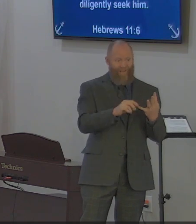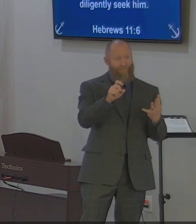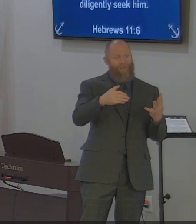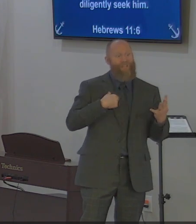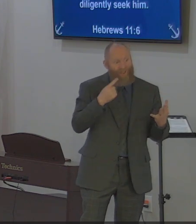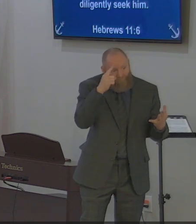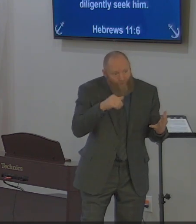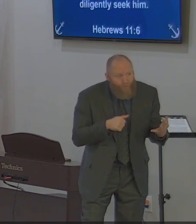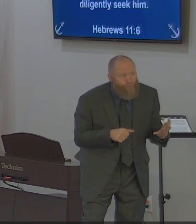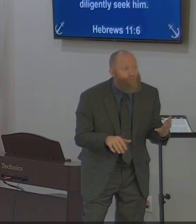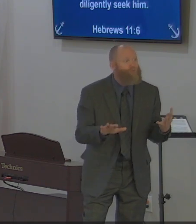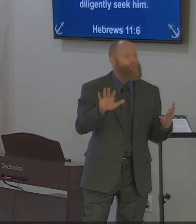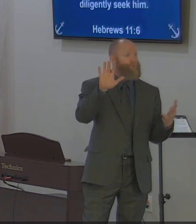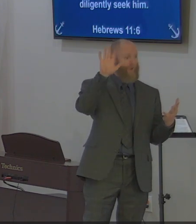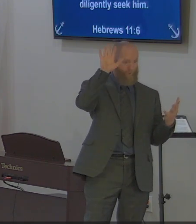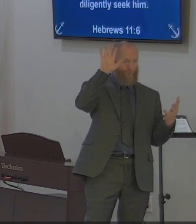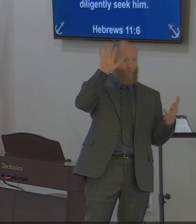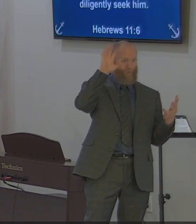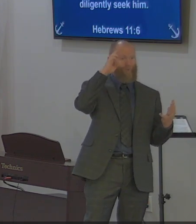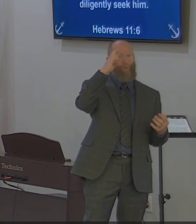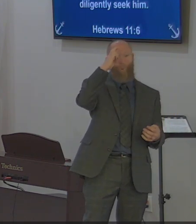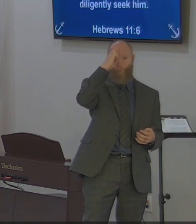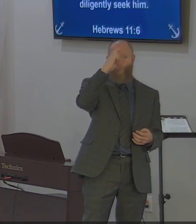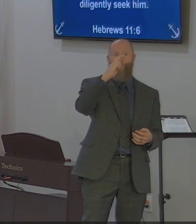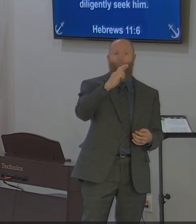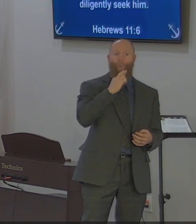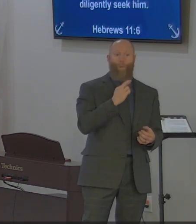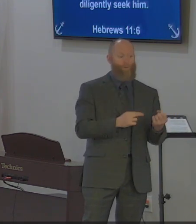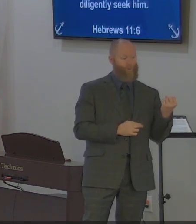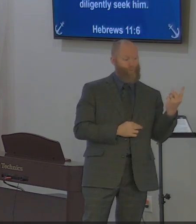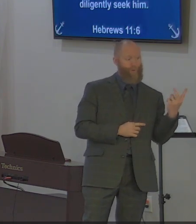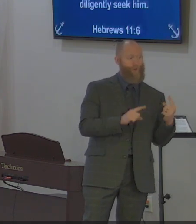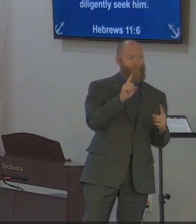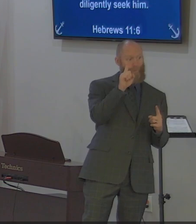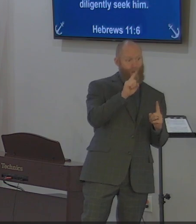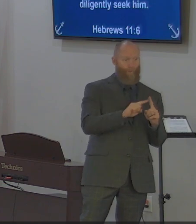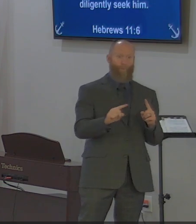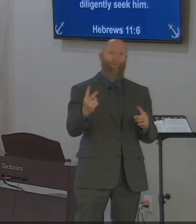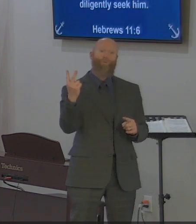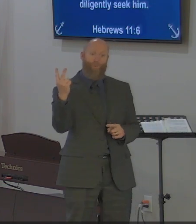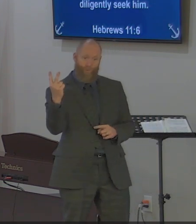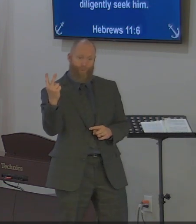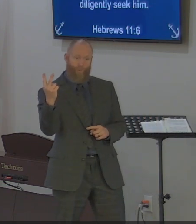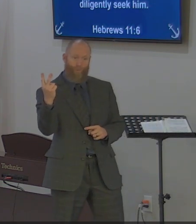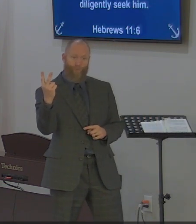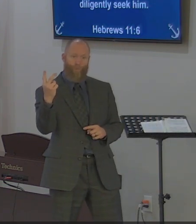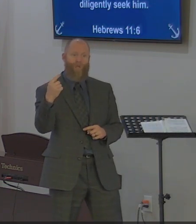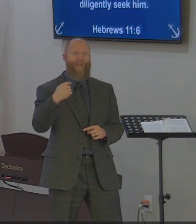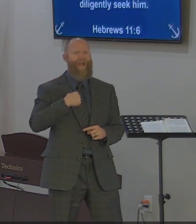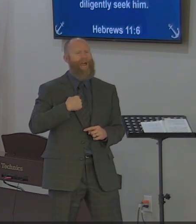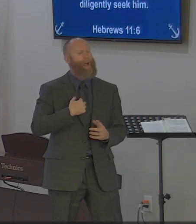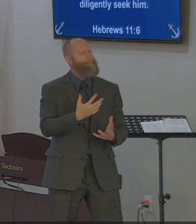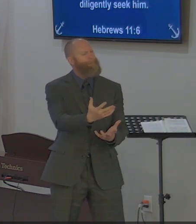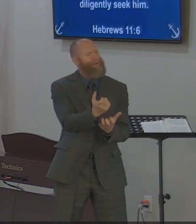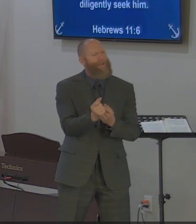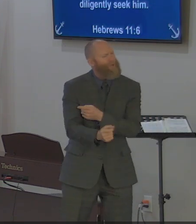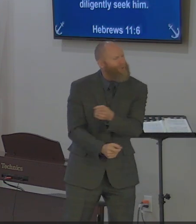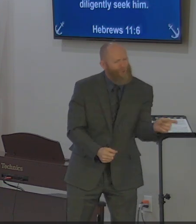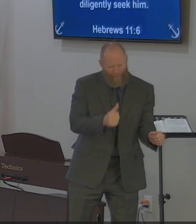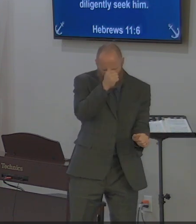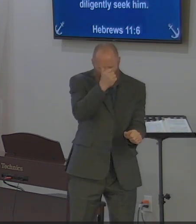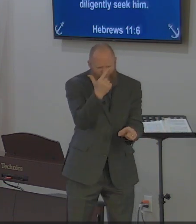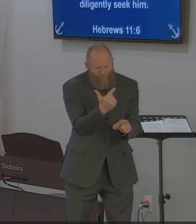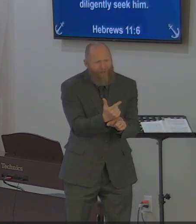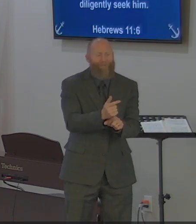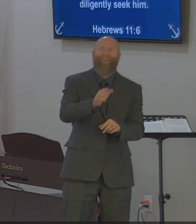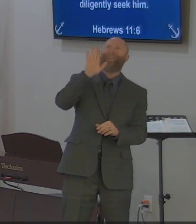1 and 2. If you're here for Sunday school, I went over these verses, but Romans 12, 1 and 2 says, I beseech you therefore, brethren, by the mercies